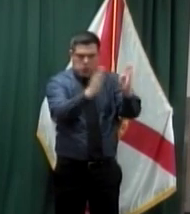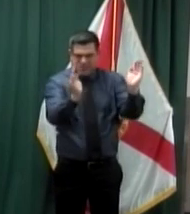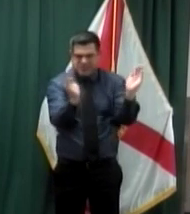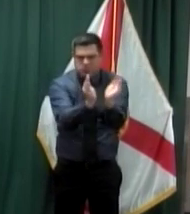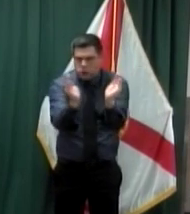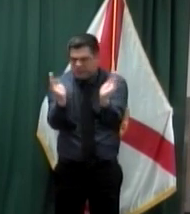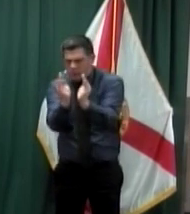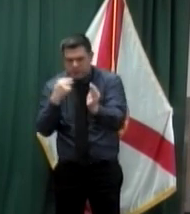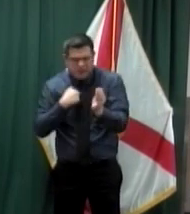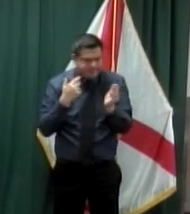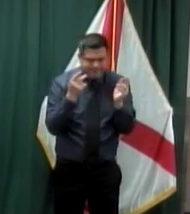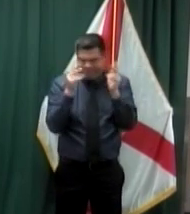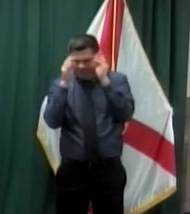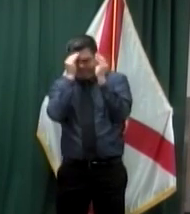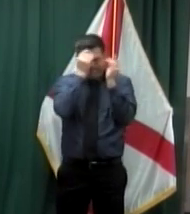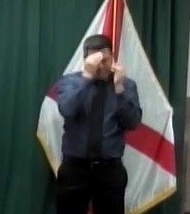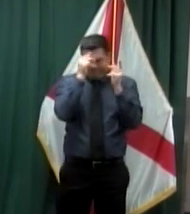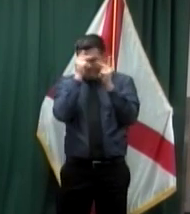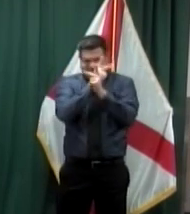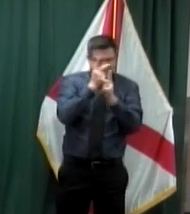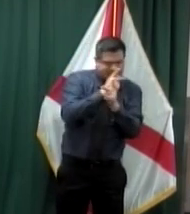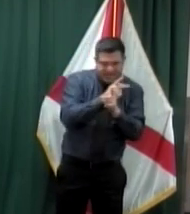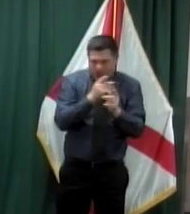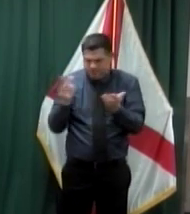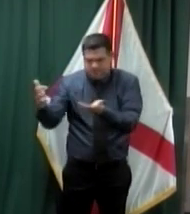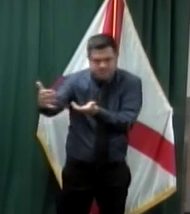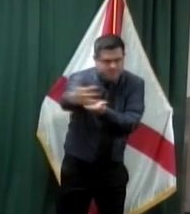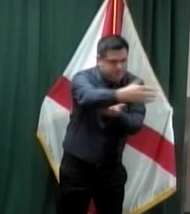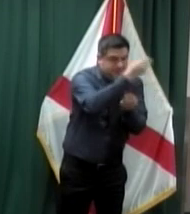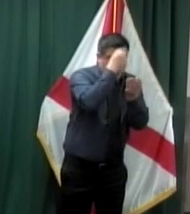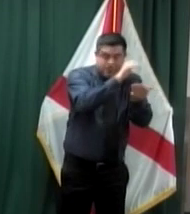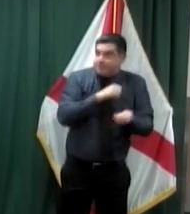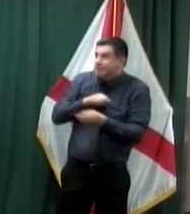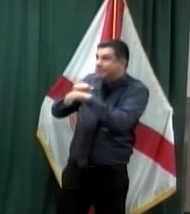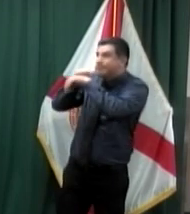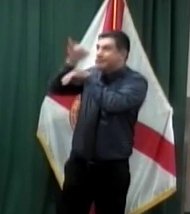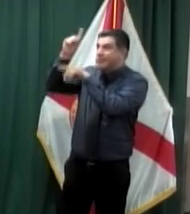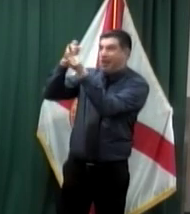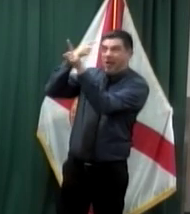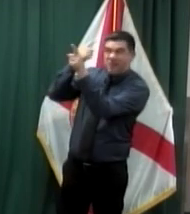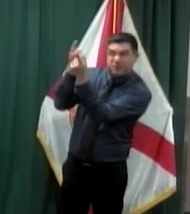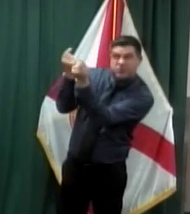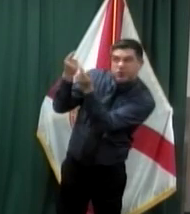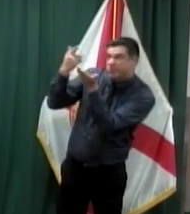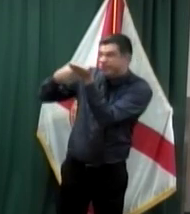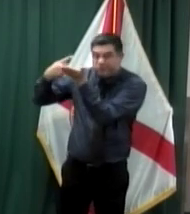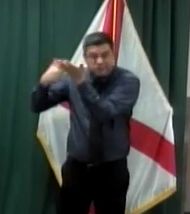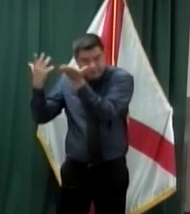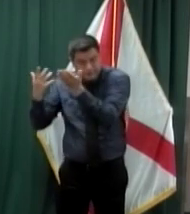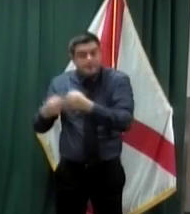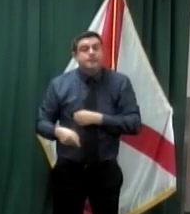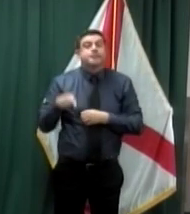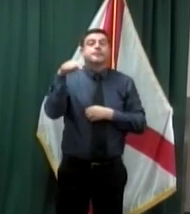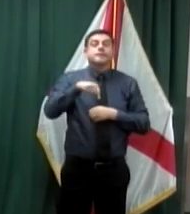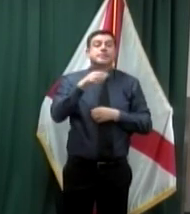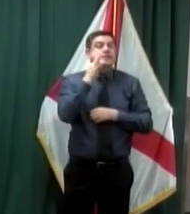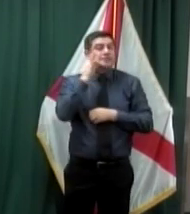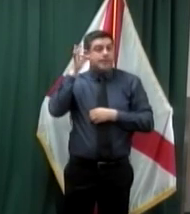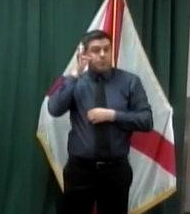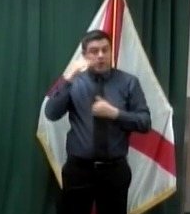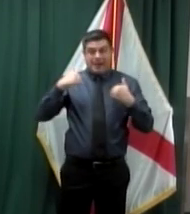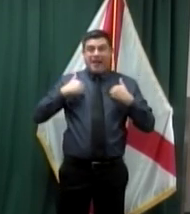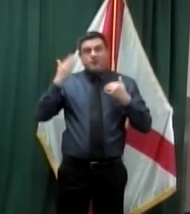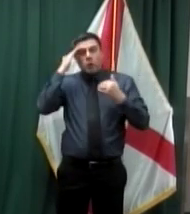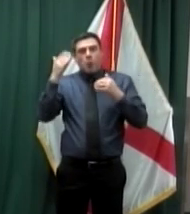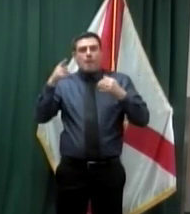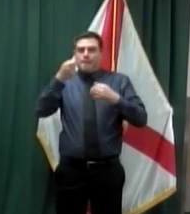their consideration. While there aren't a lot of amusement parks in Seminole County, there are a few, so we are working very closely with the amusement